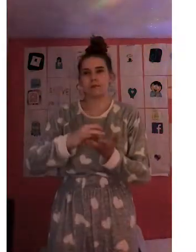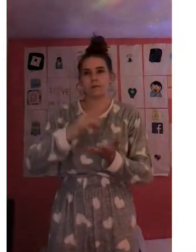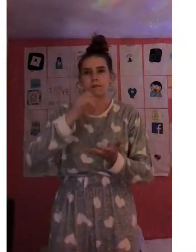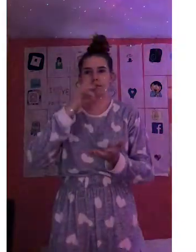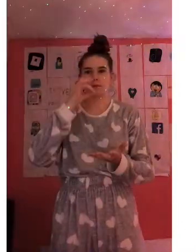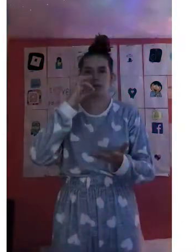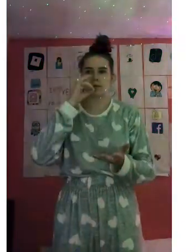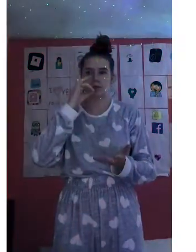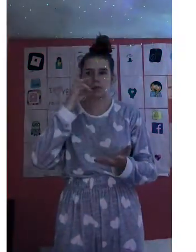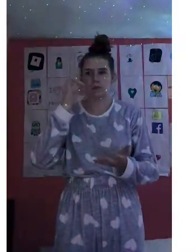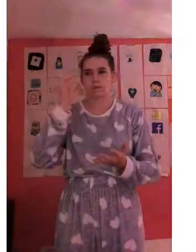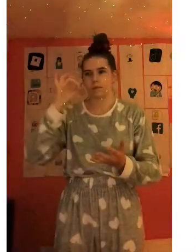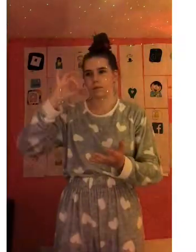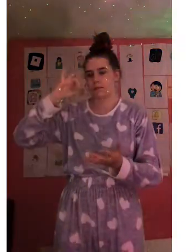tea from the cup